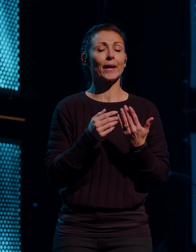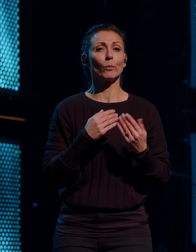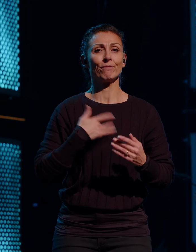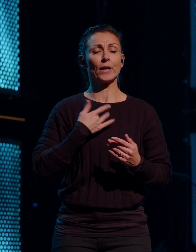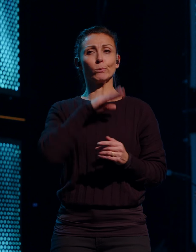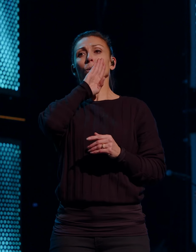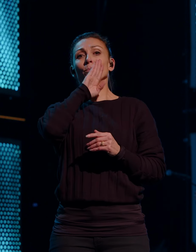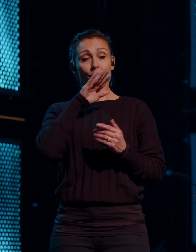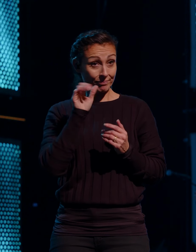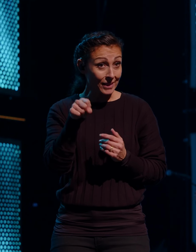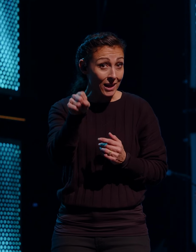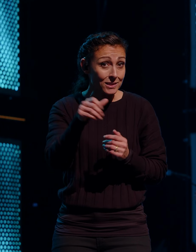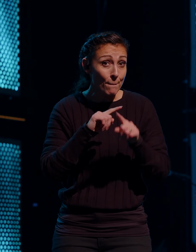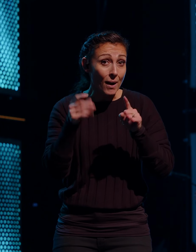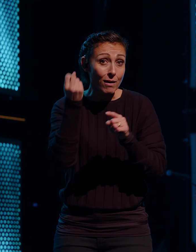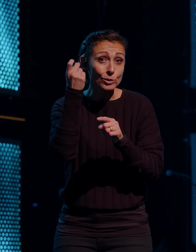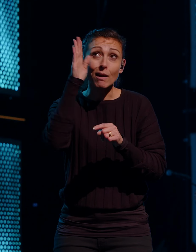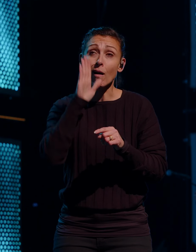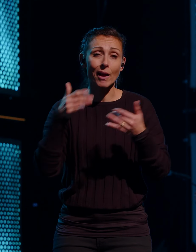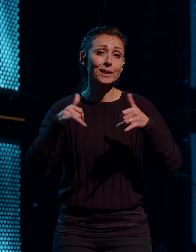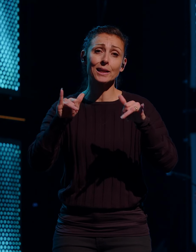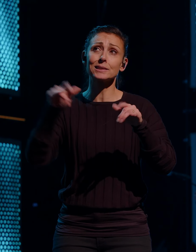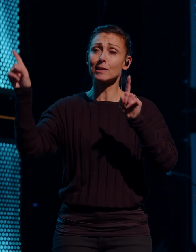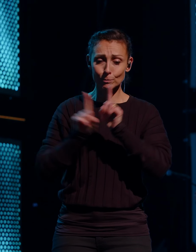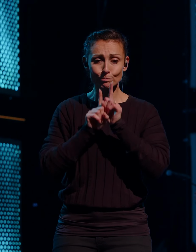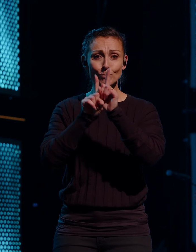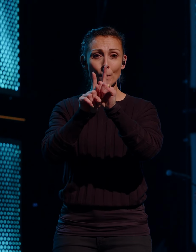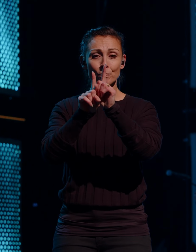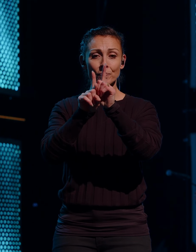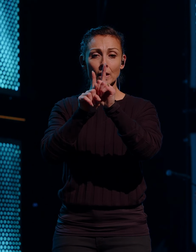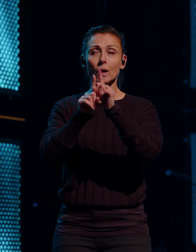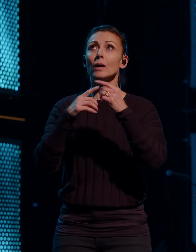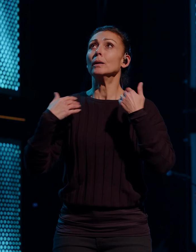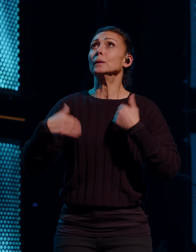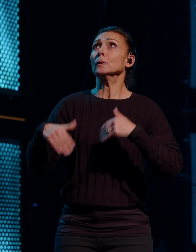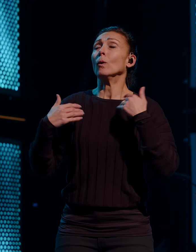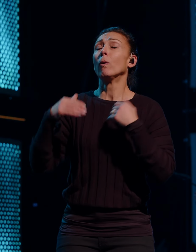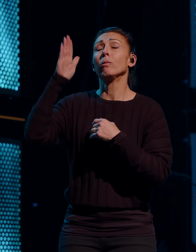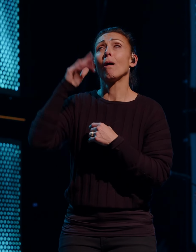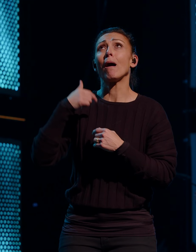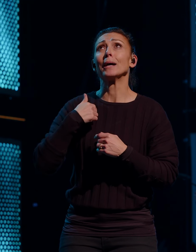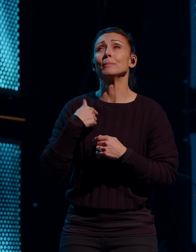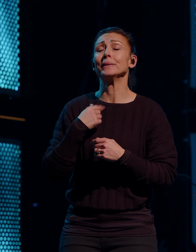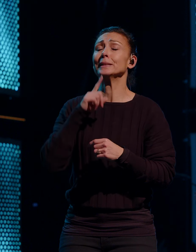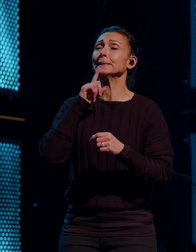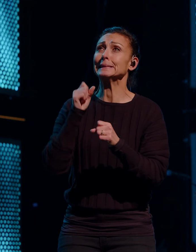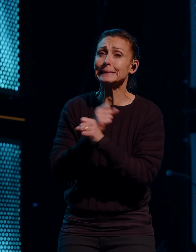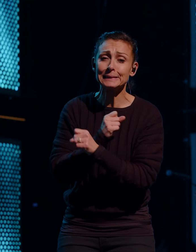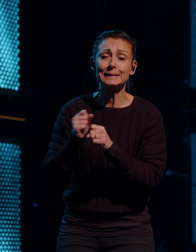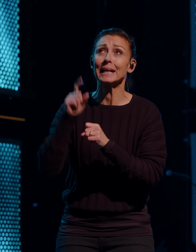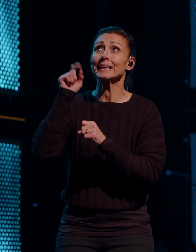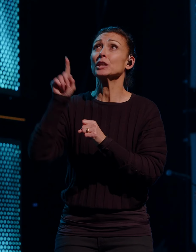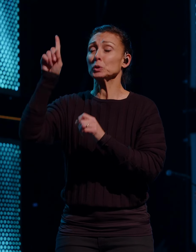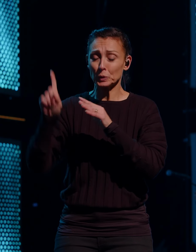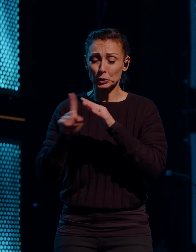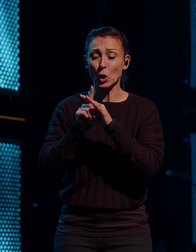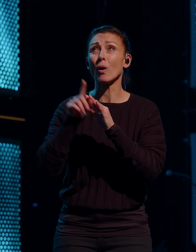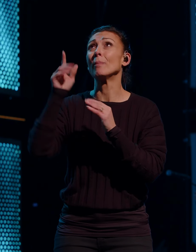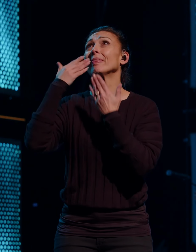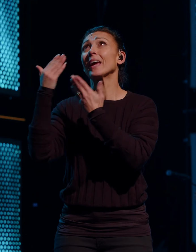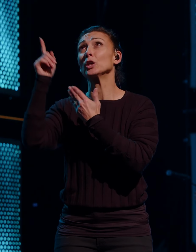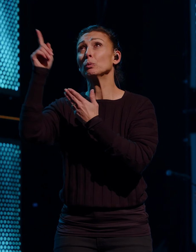behalf. And there'll be times where you see God show up, you're like, oh, I so badly needed you to show up right then, and you did. Oh, Lord, thank